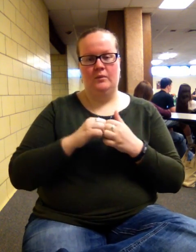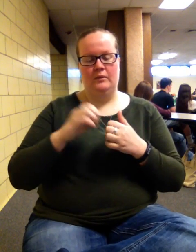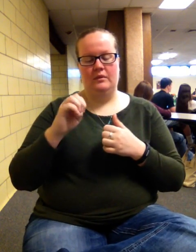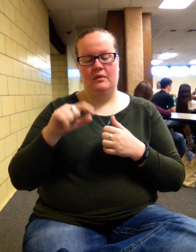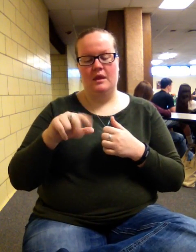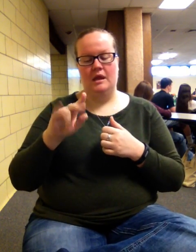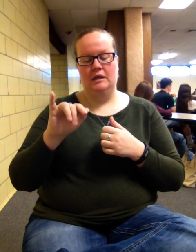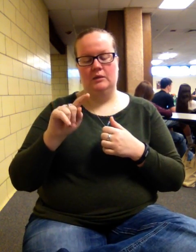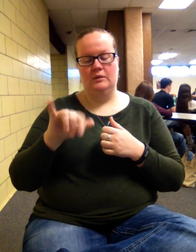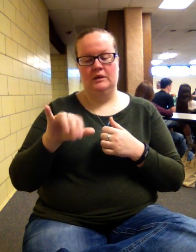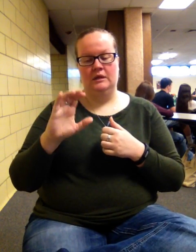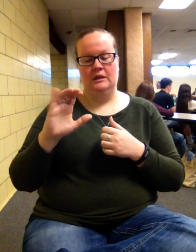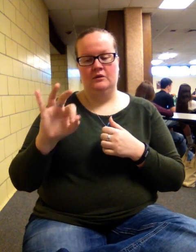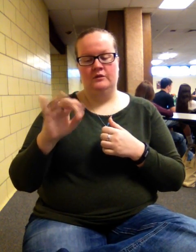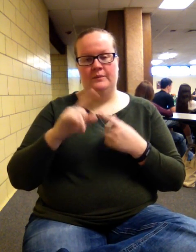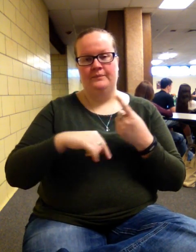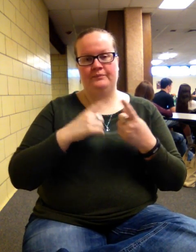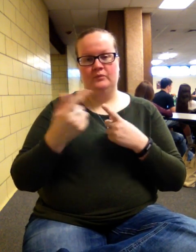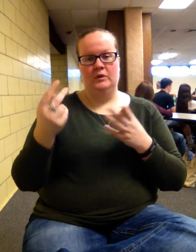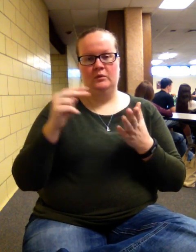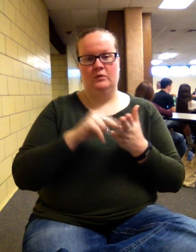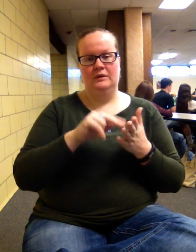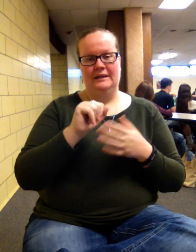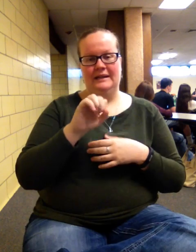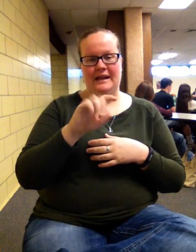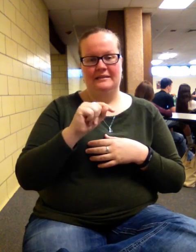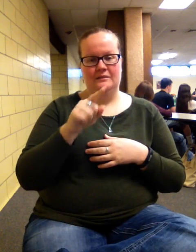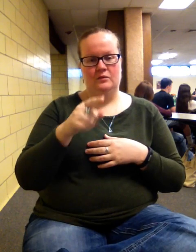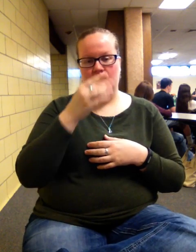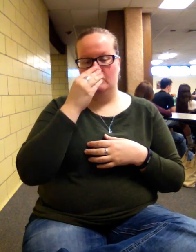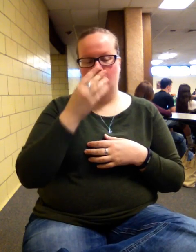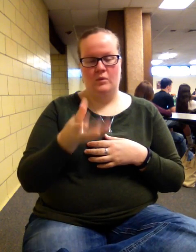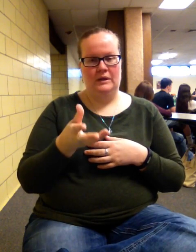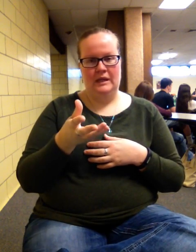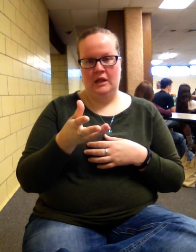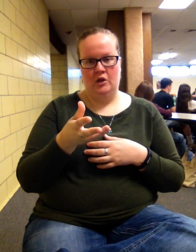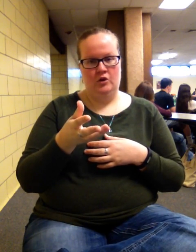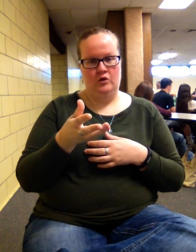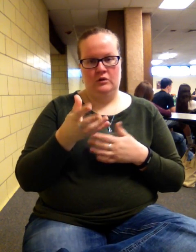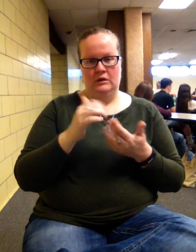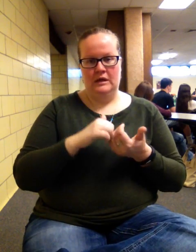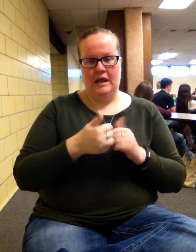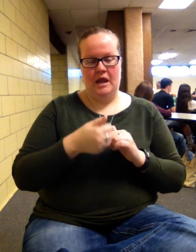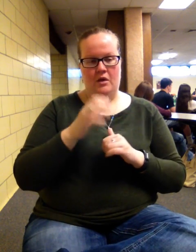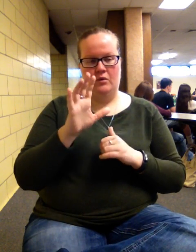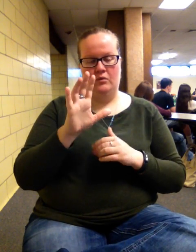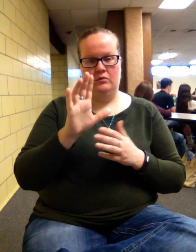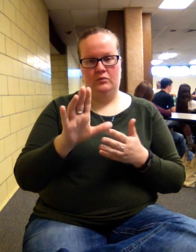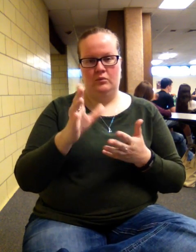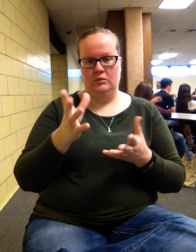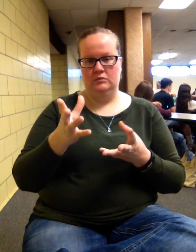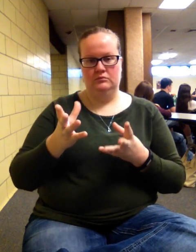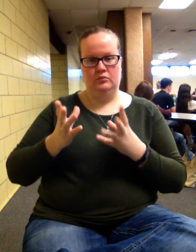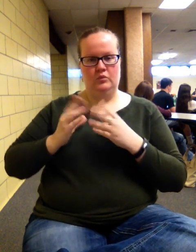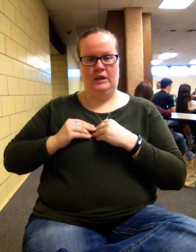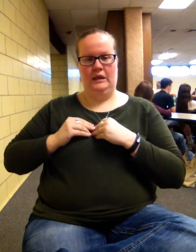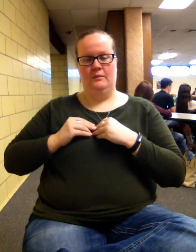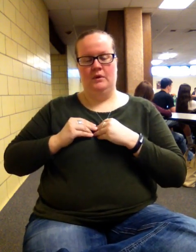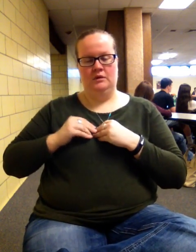flows. When you look at assets, you don't care how you're bringing them on. You just know you have to use